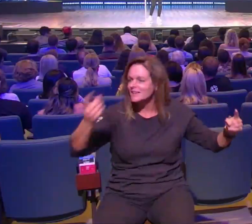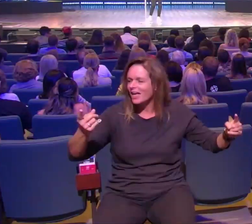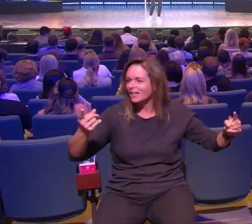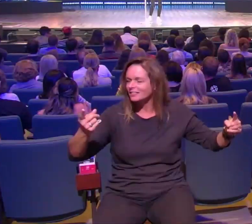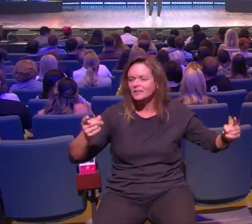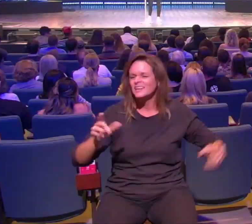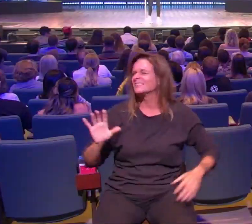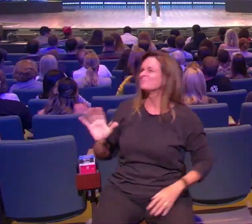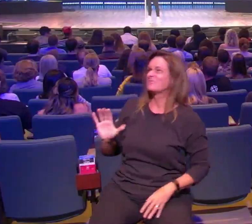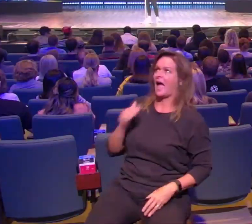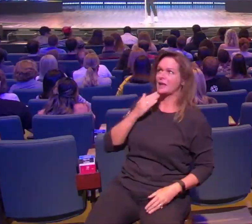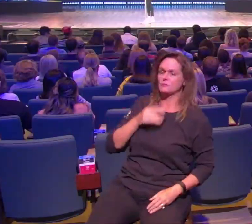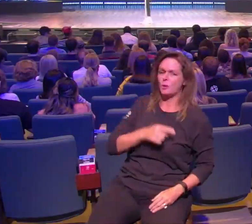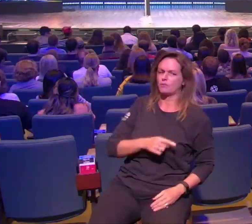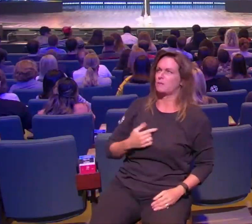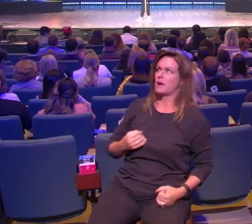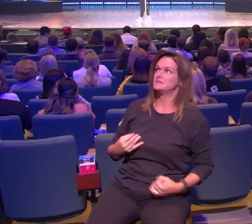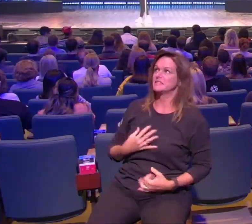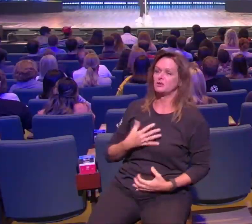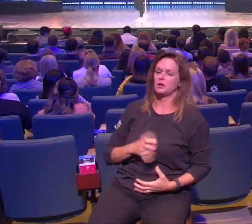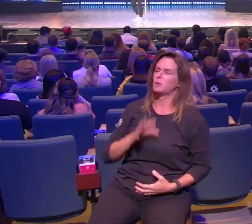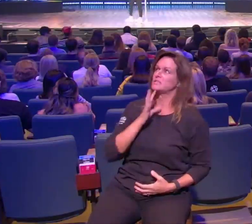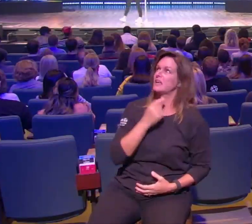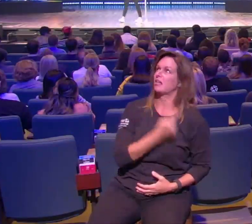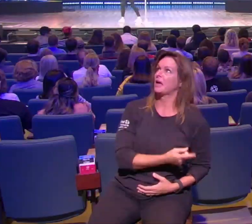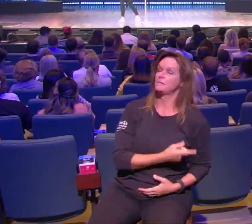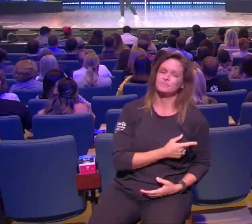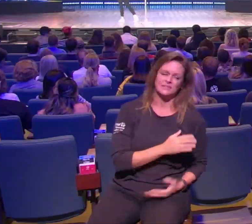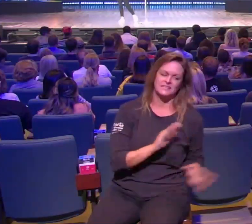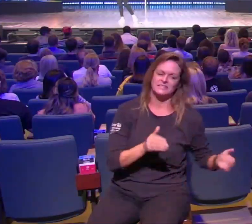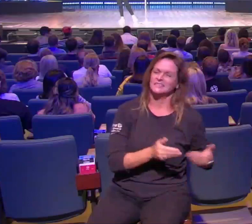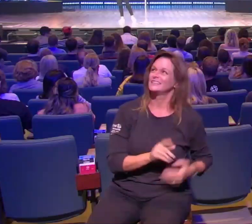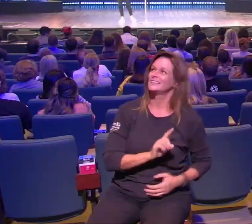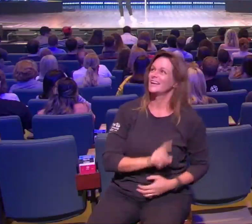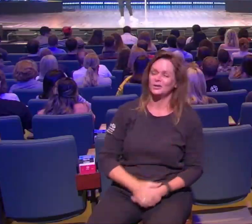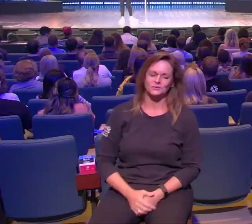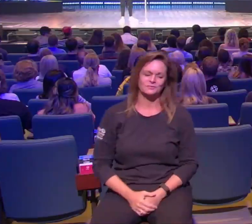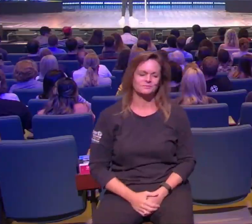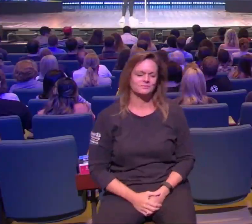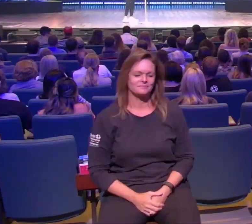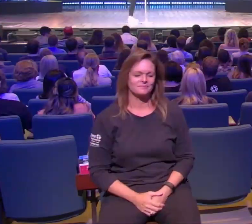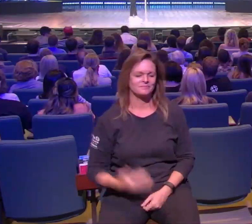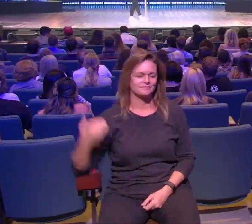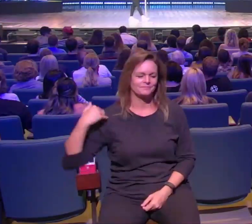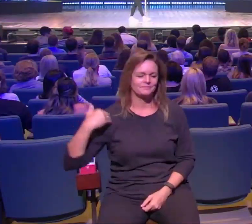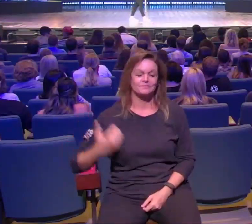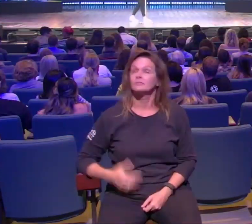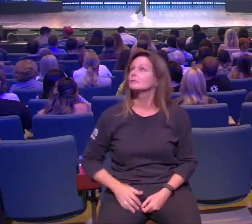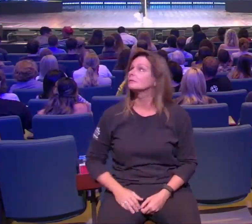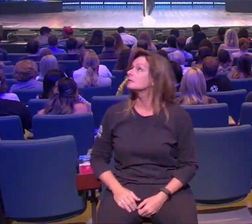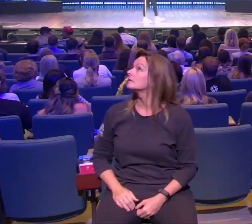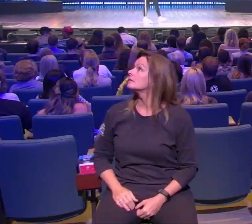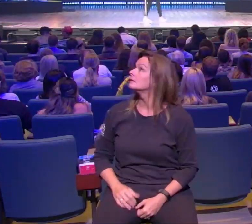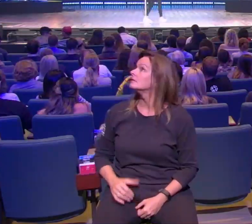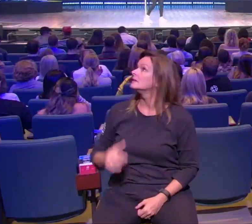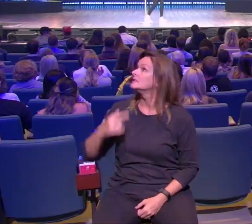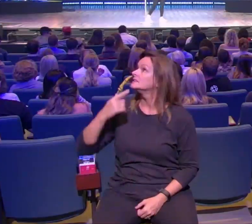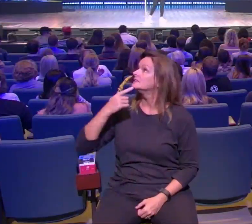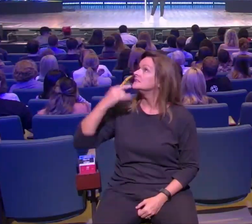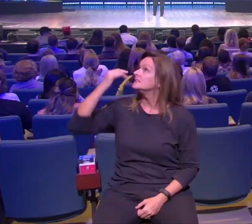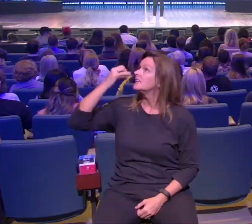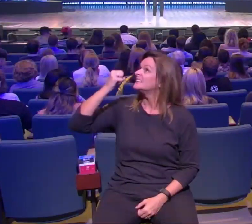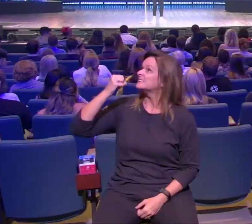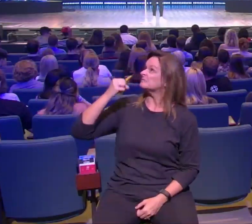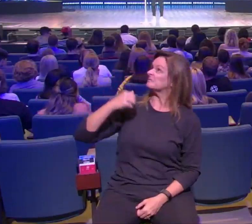excuses, right? Raising our expectations and saying yes to all that God has waiting for us in this season.